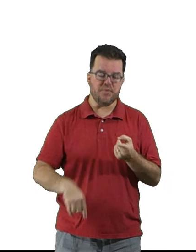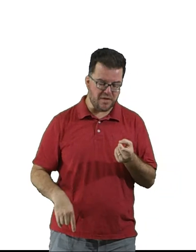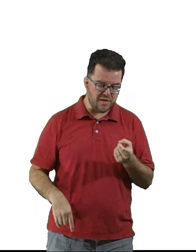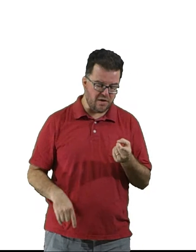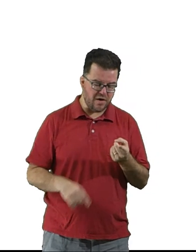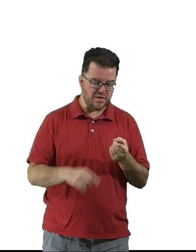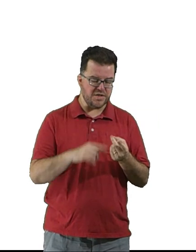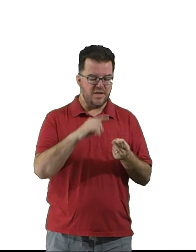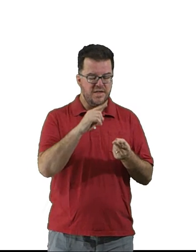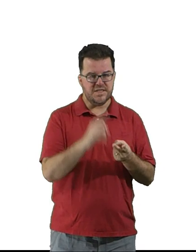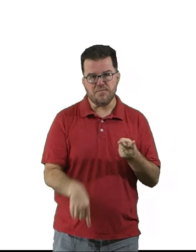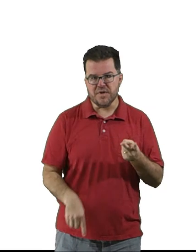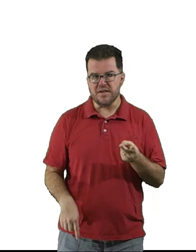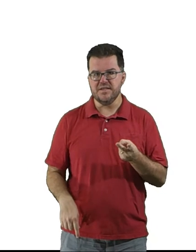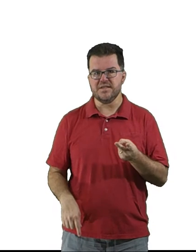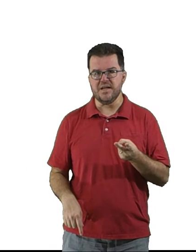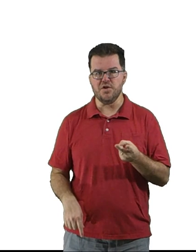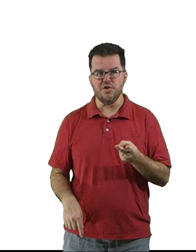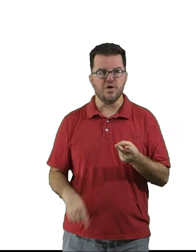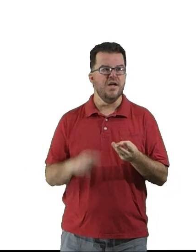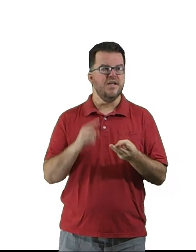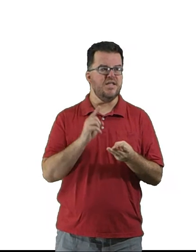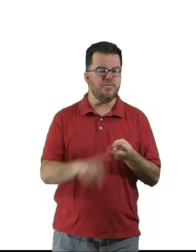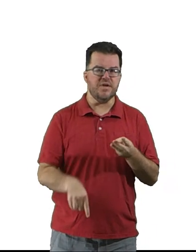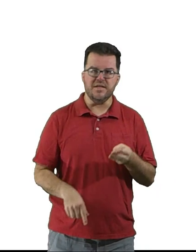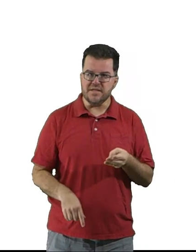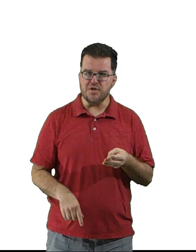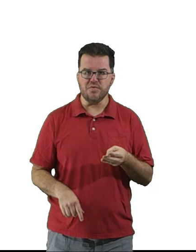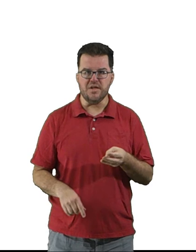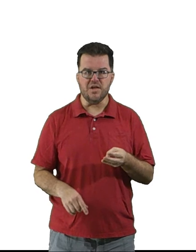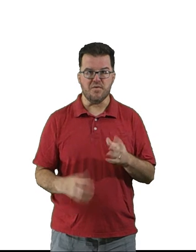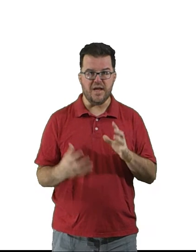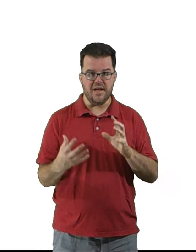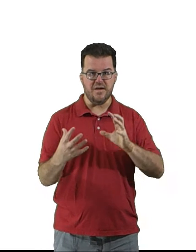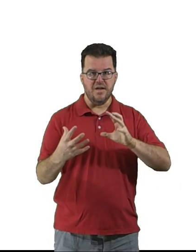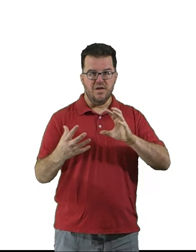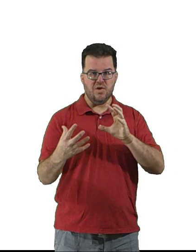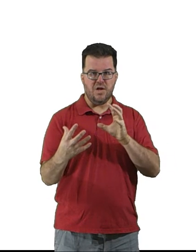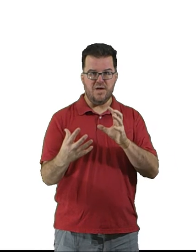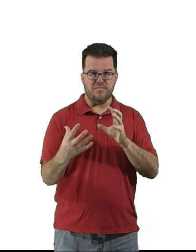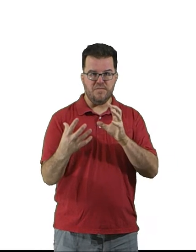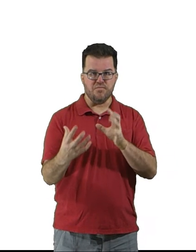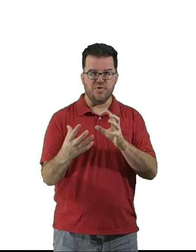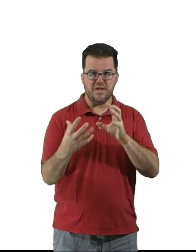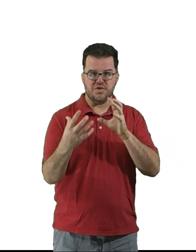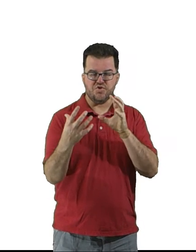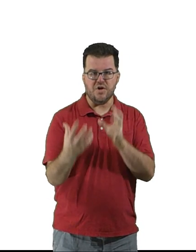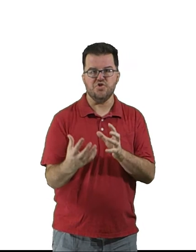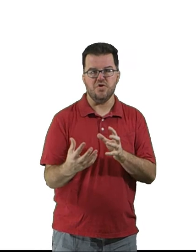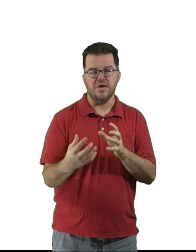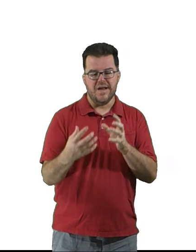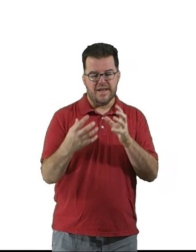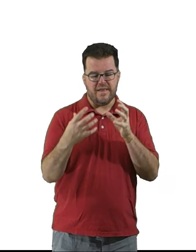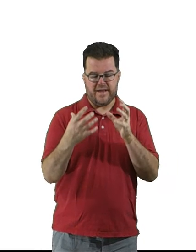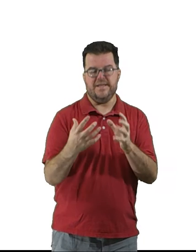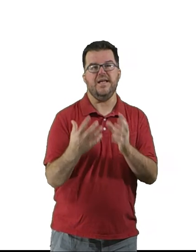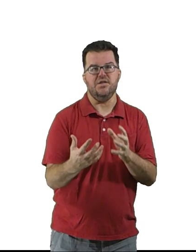typically large, typically singular, typically centrally located membranous structure that contains